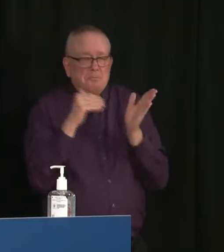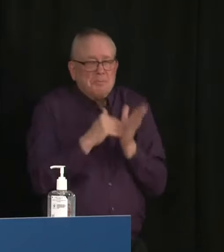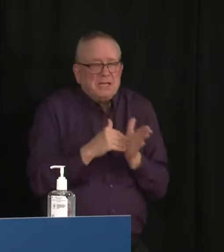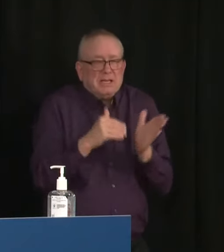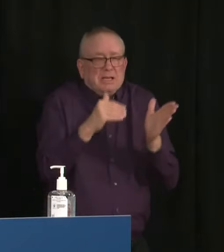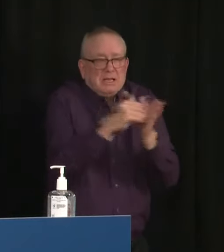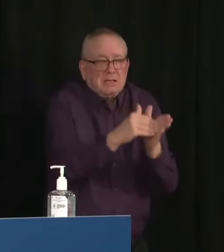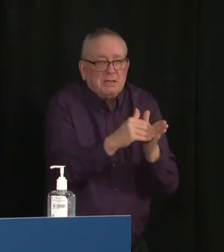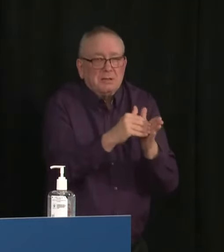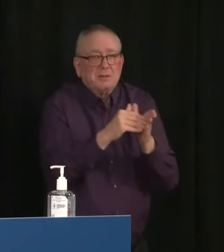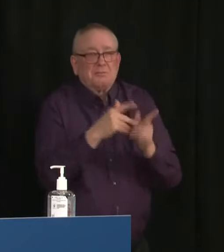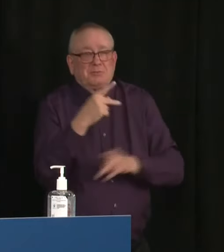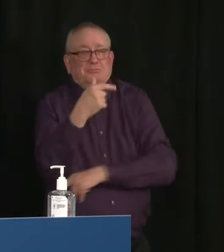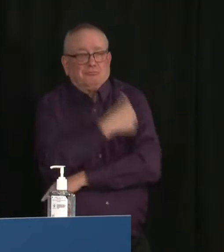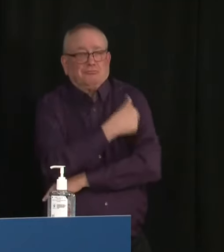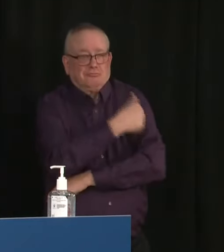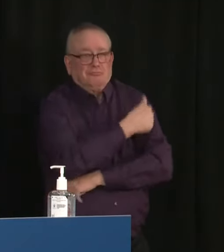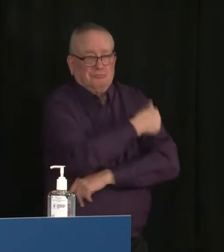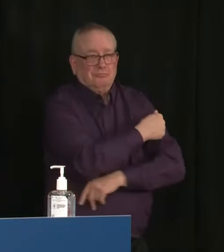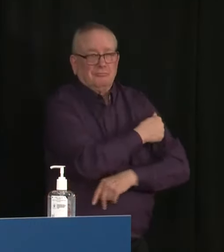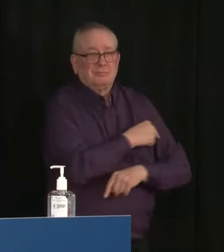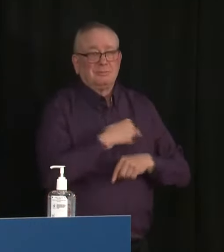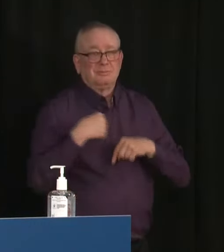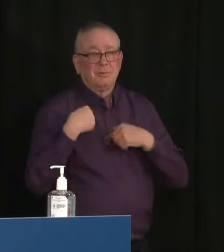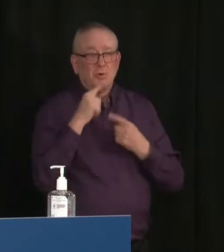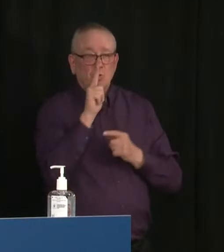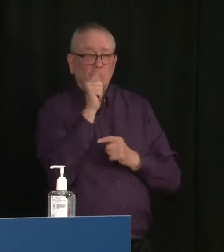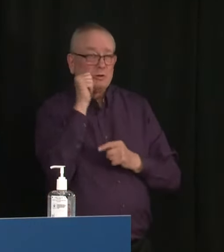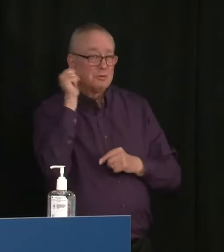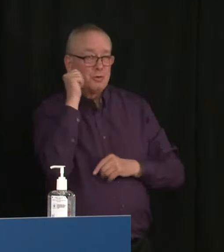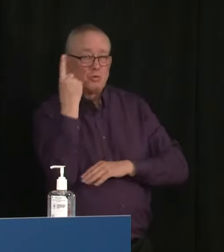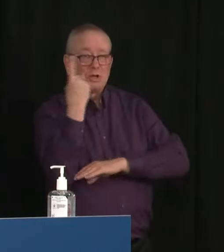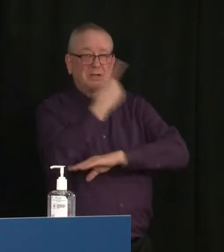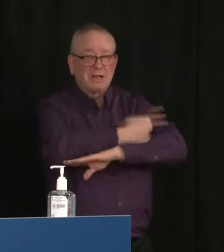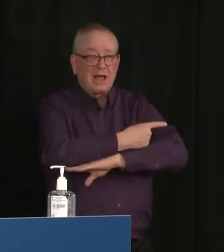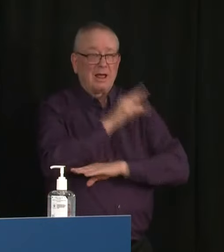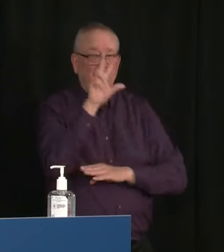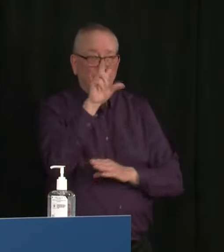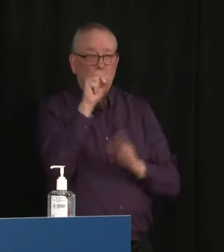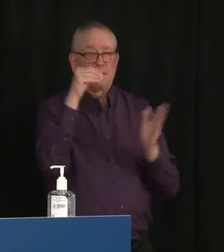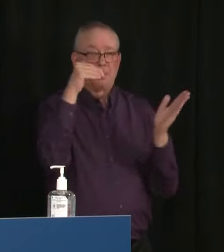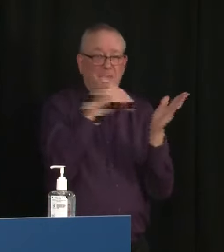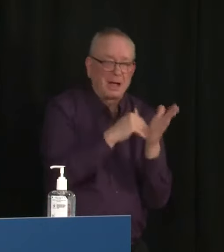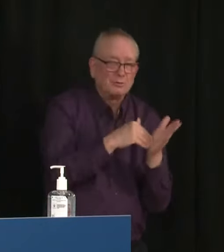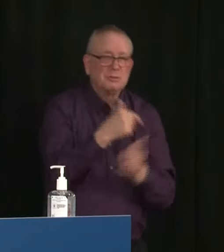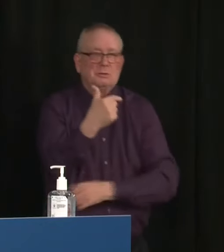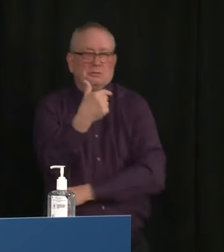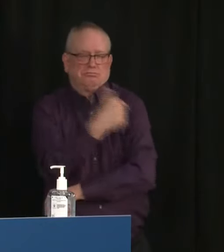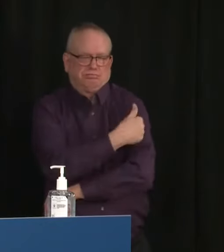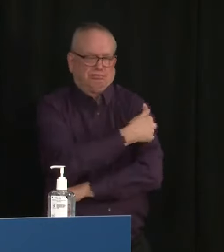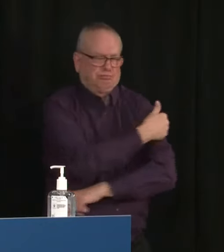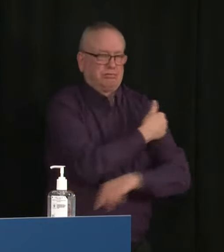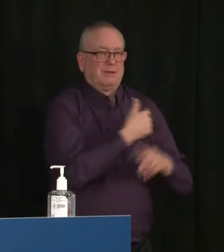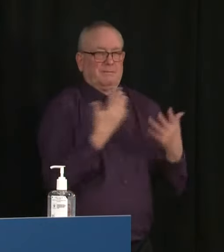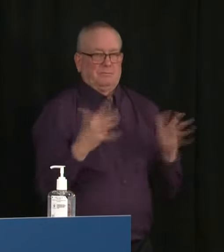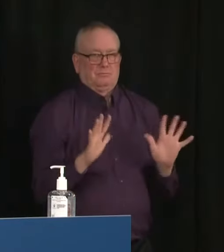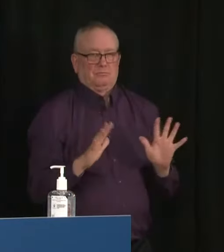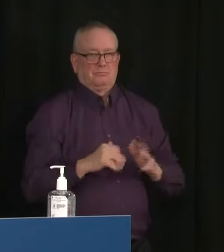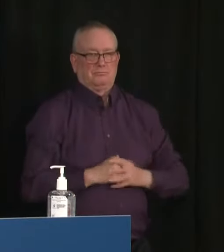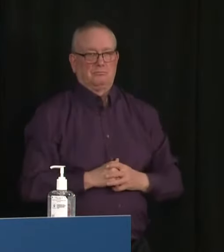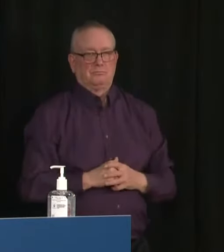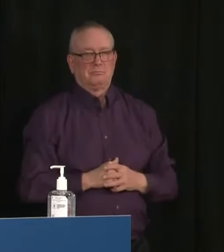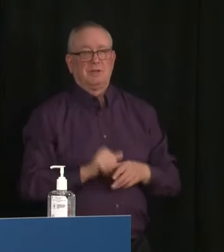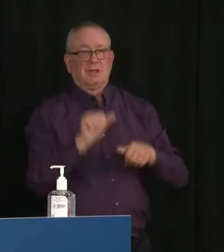hours. That means that around 26% of the people in the province have received at least one dose of this